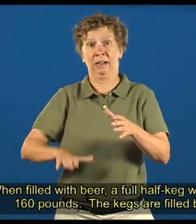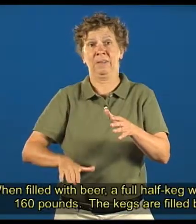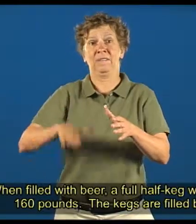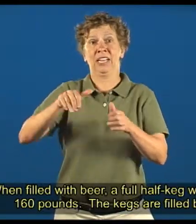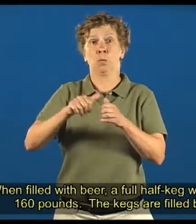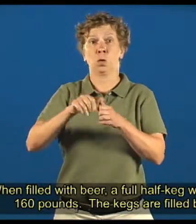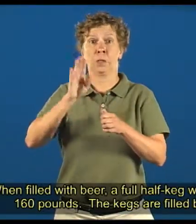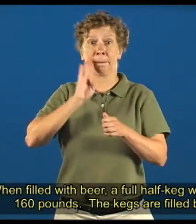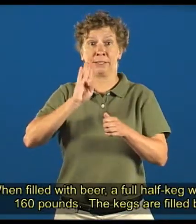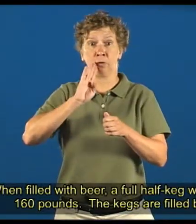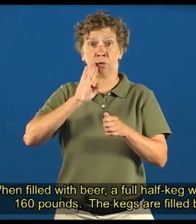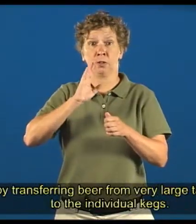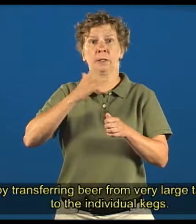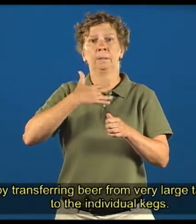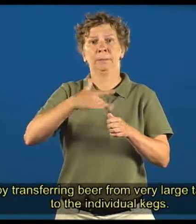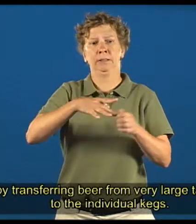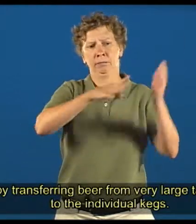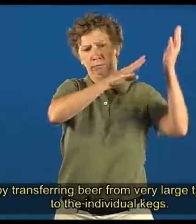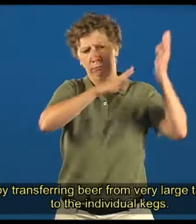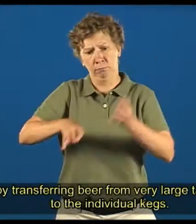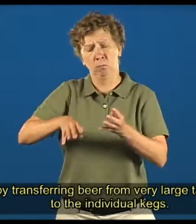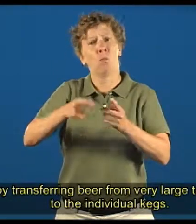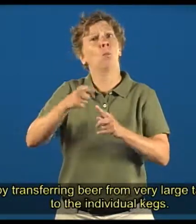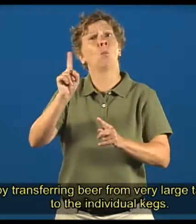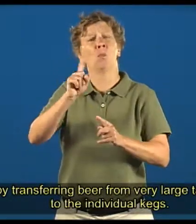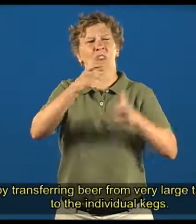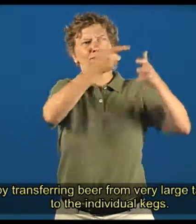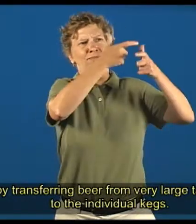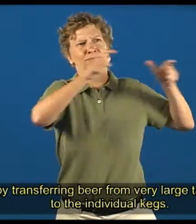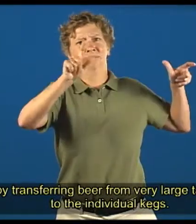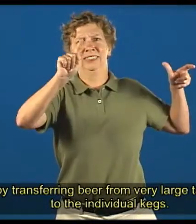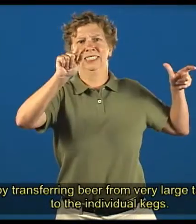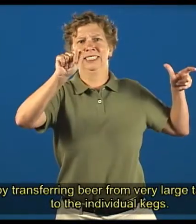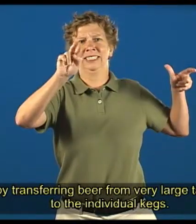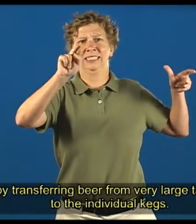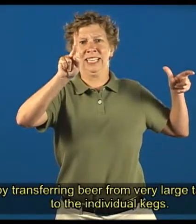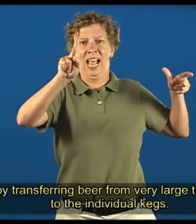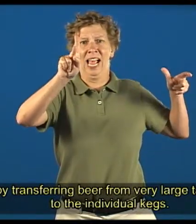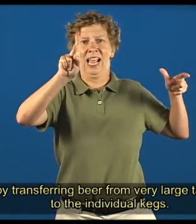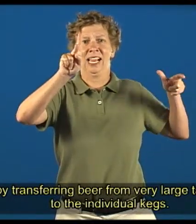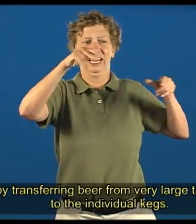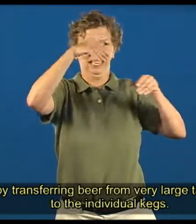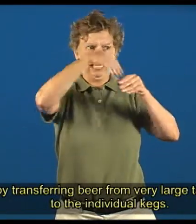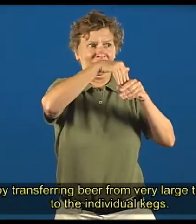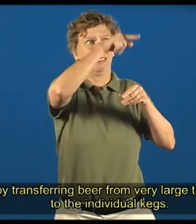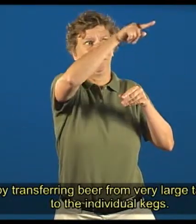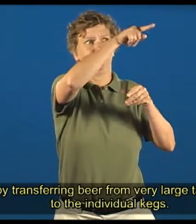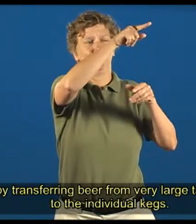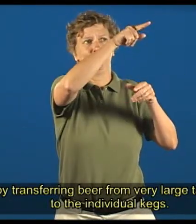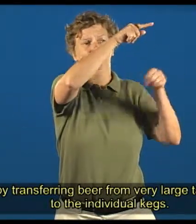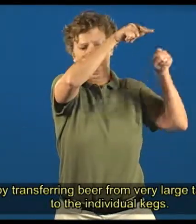The kegs are filled by transferring beer from very large tanks to the individual kegs.